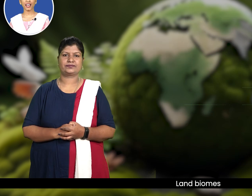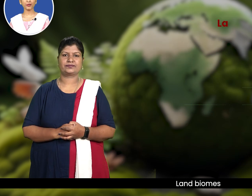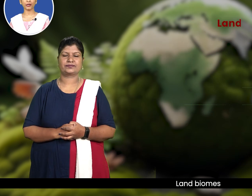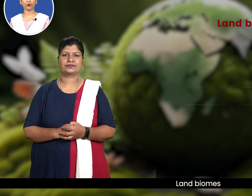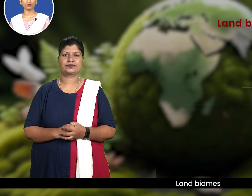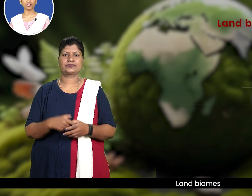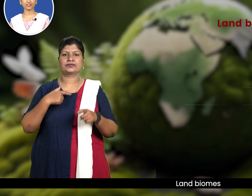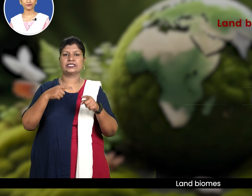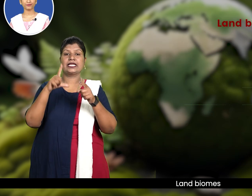Land biomes.